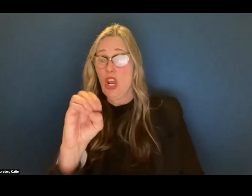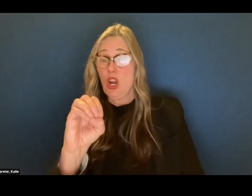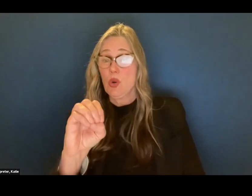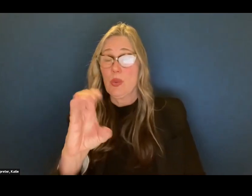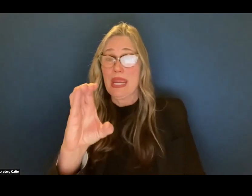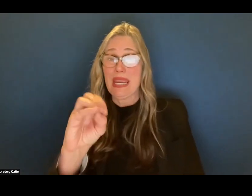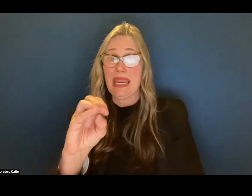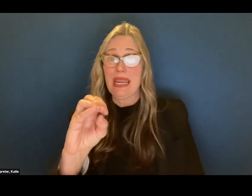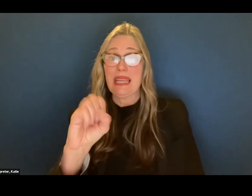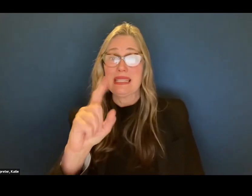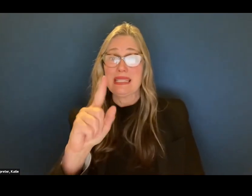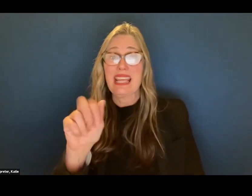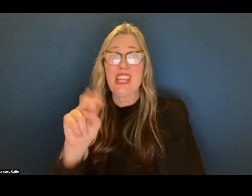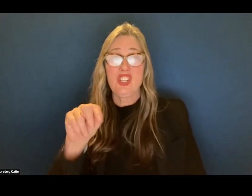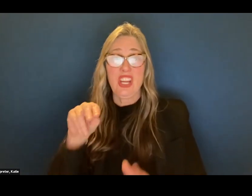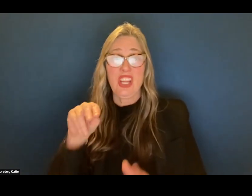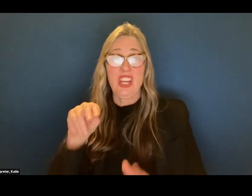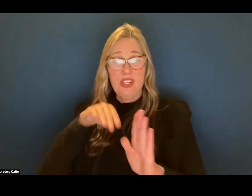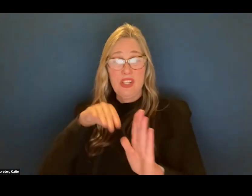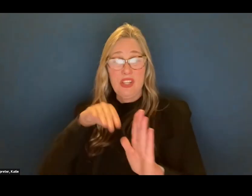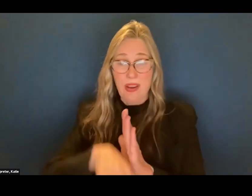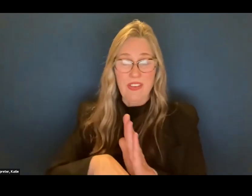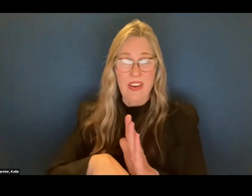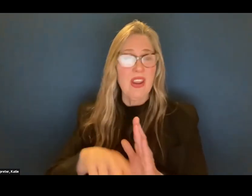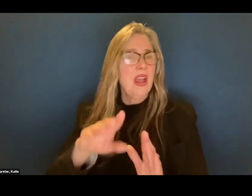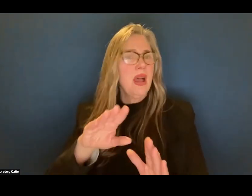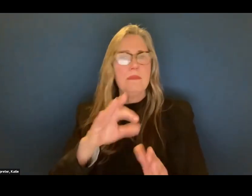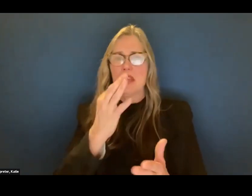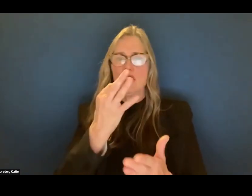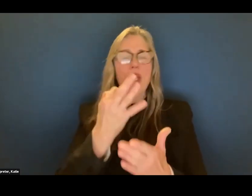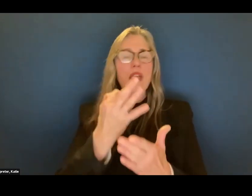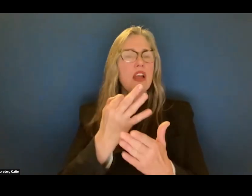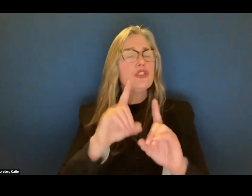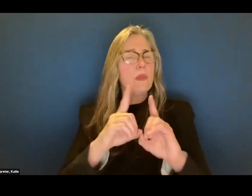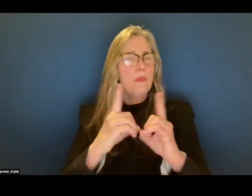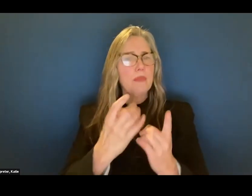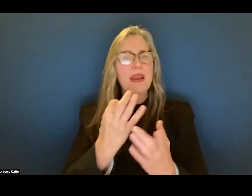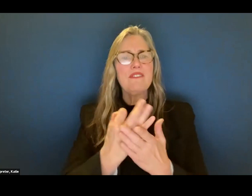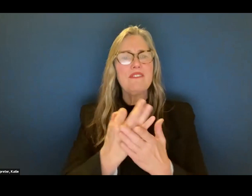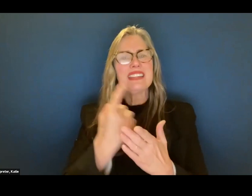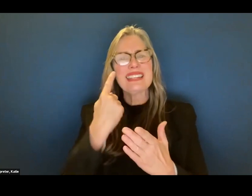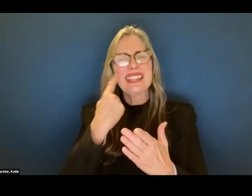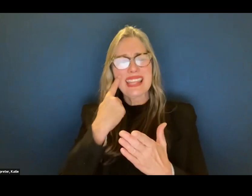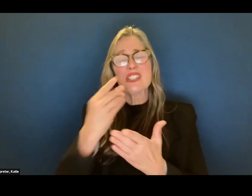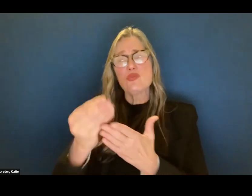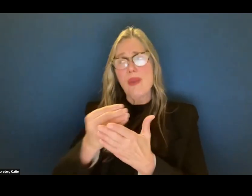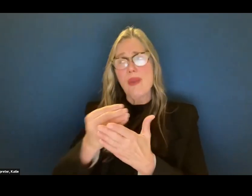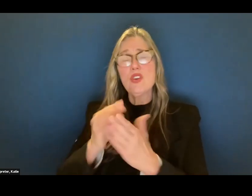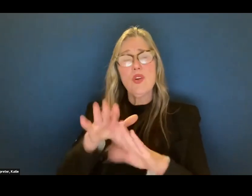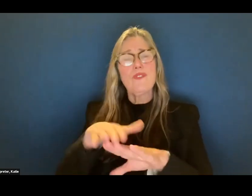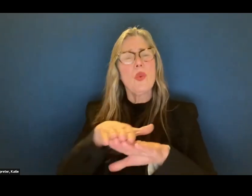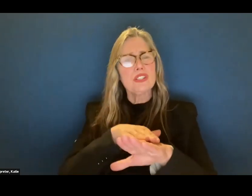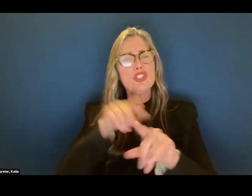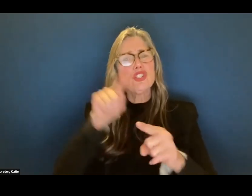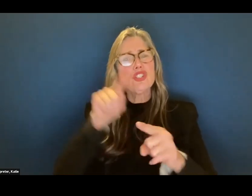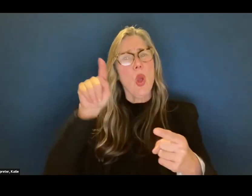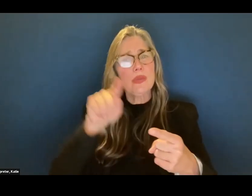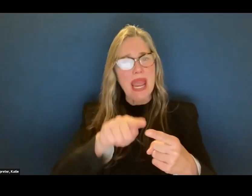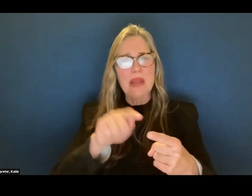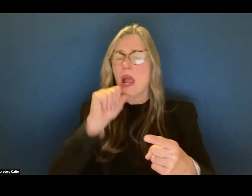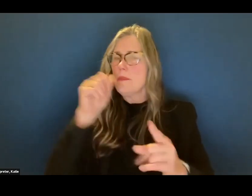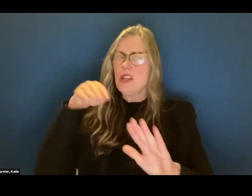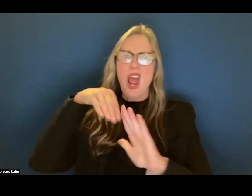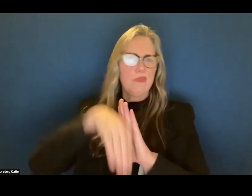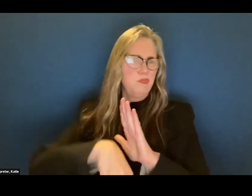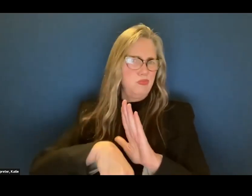of Finance projects slower revenue growth, but no recession at this time, which is good news. Our labor